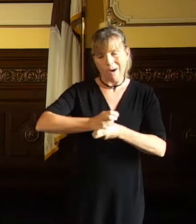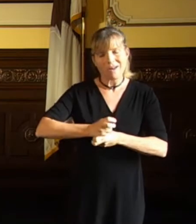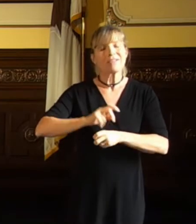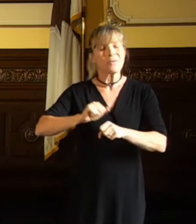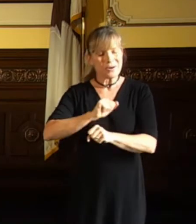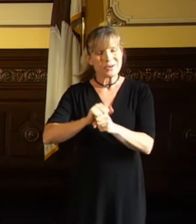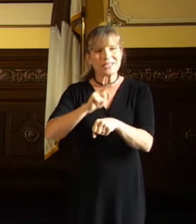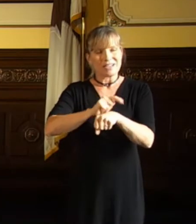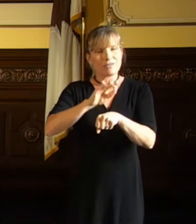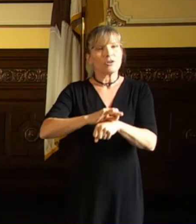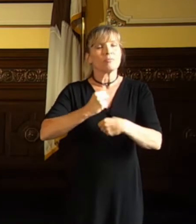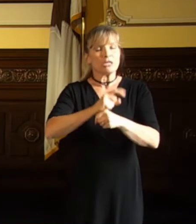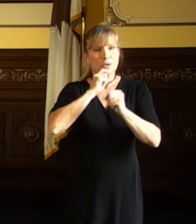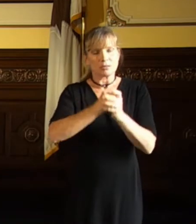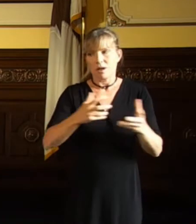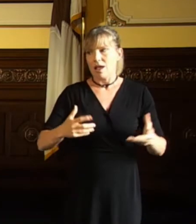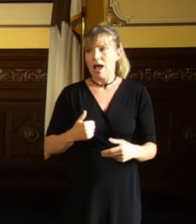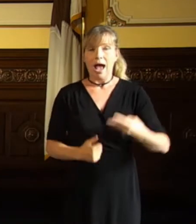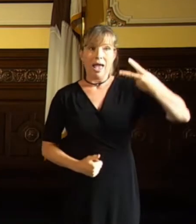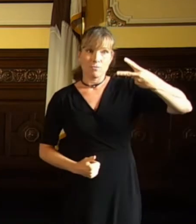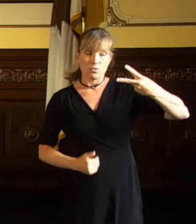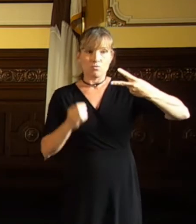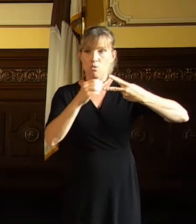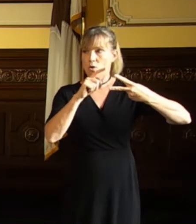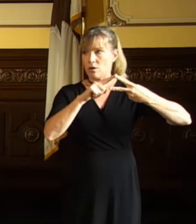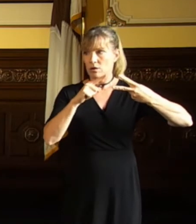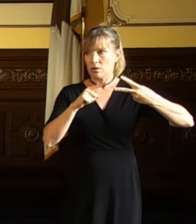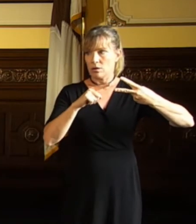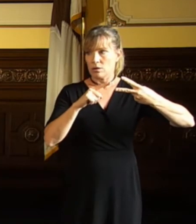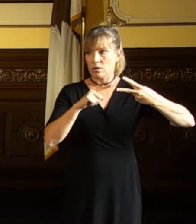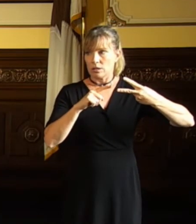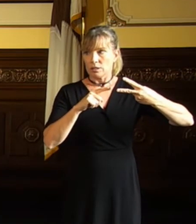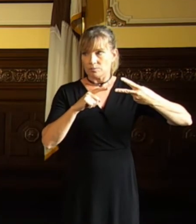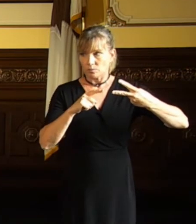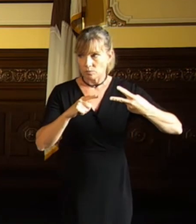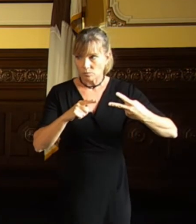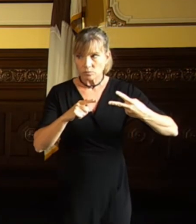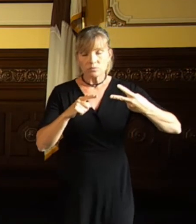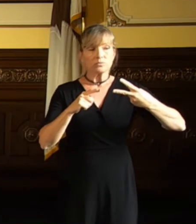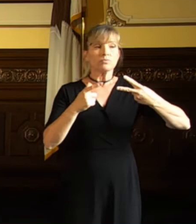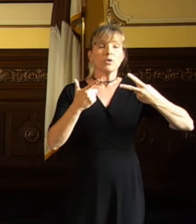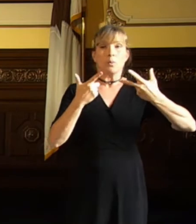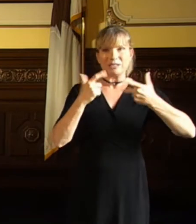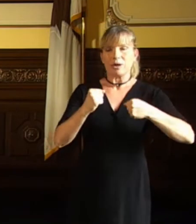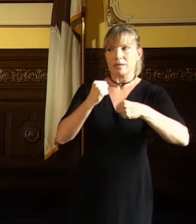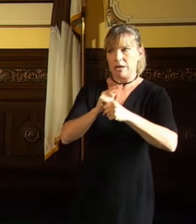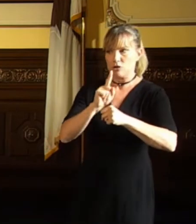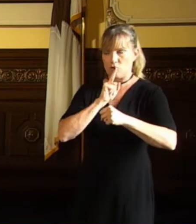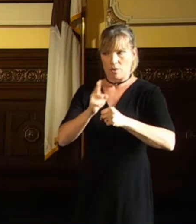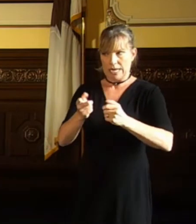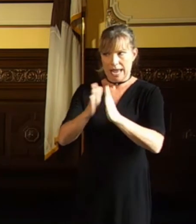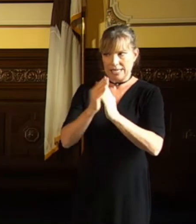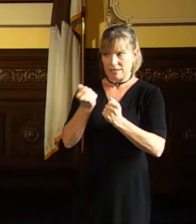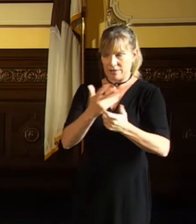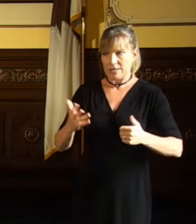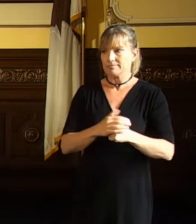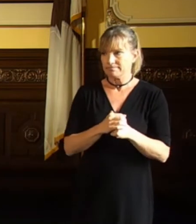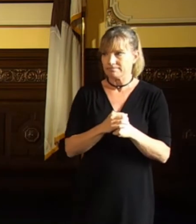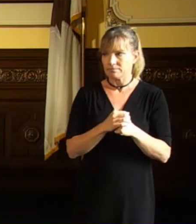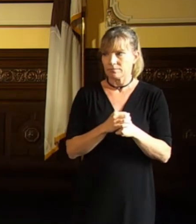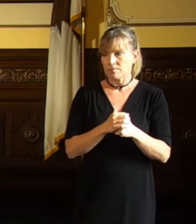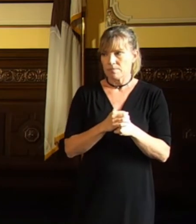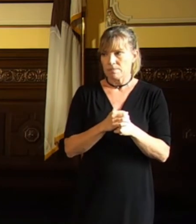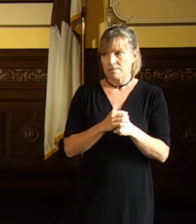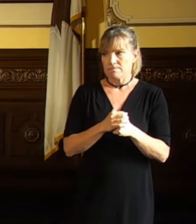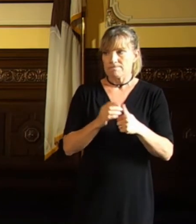force to make sure we expand it. I have two topics to cover. I know Greg and I spoke beforehand to try and make sure that we covered all the bases of the many questions we're getting from journalists throughout the state.